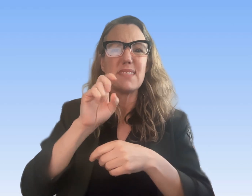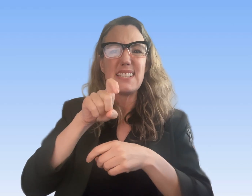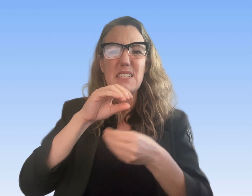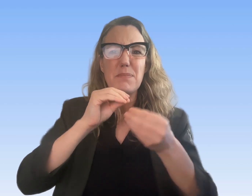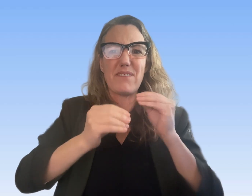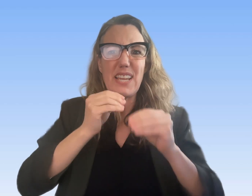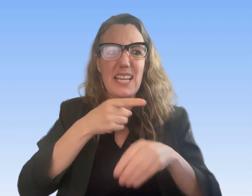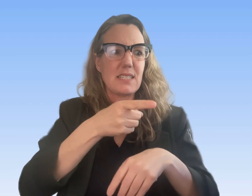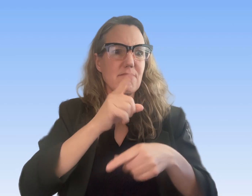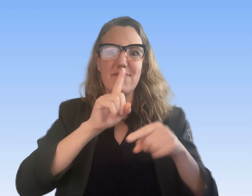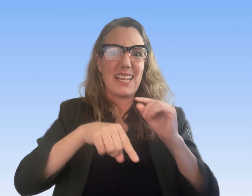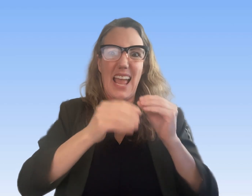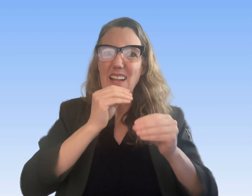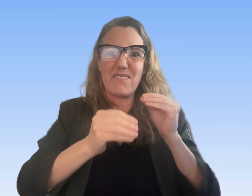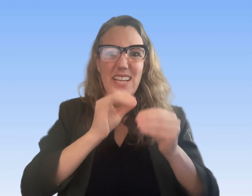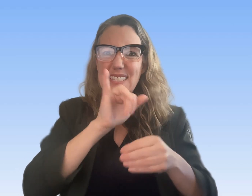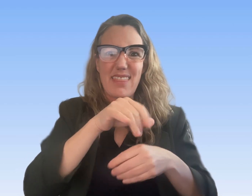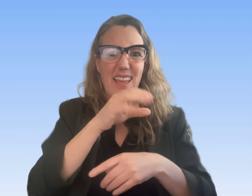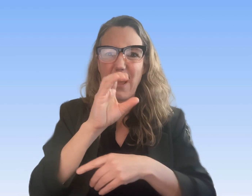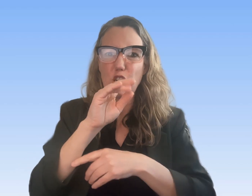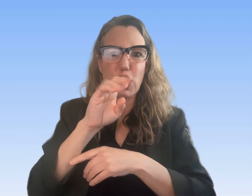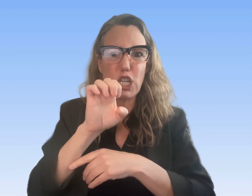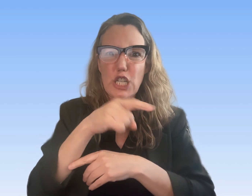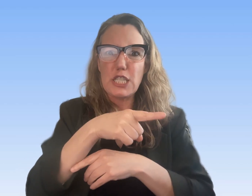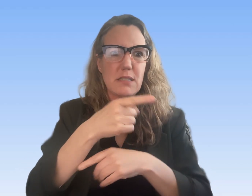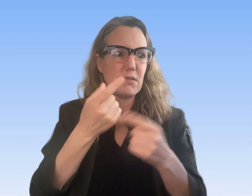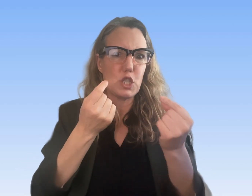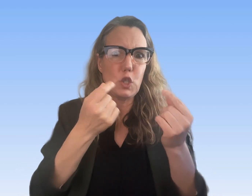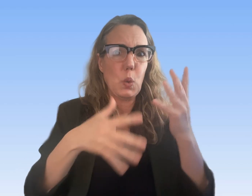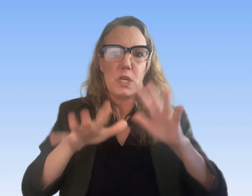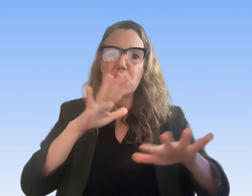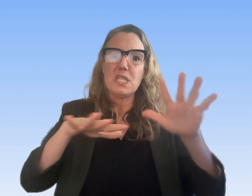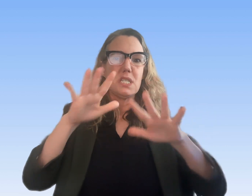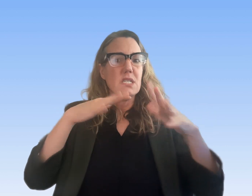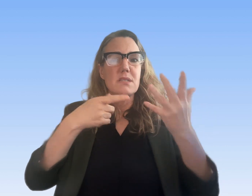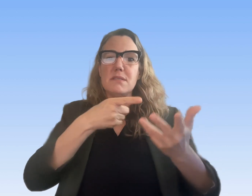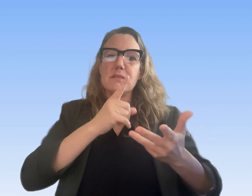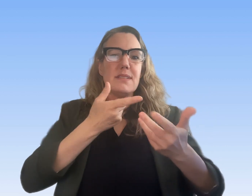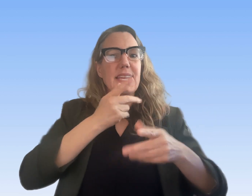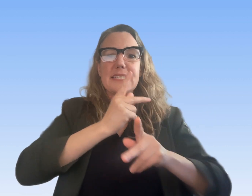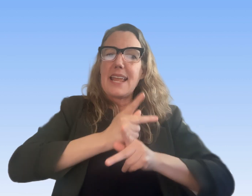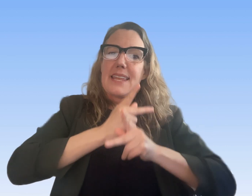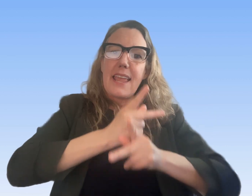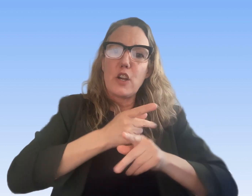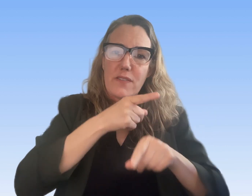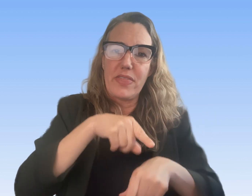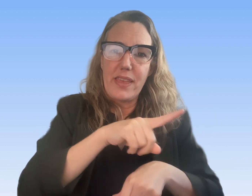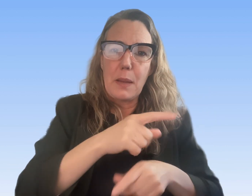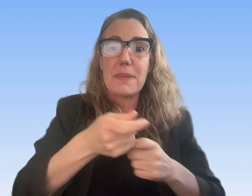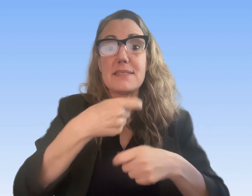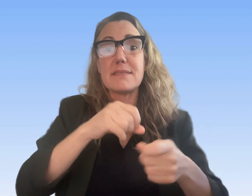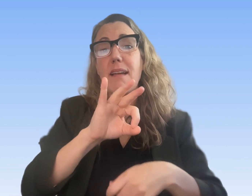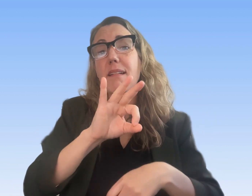This fix can't fix that curse. To take care of them is